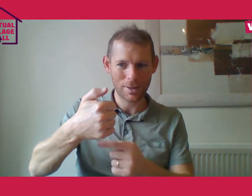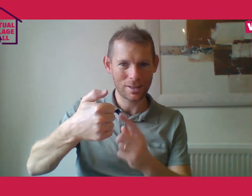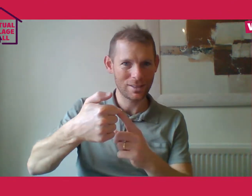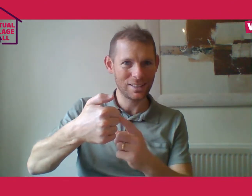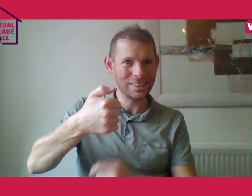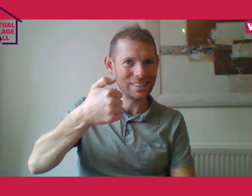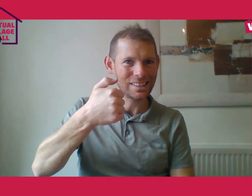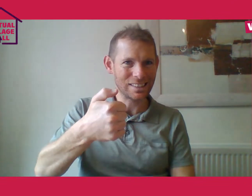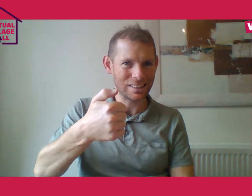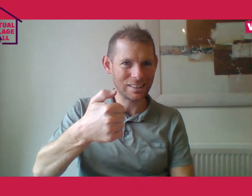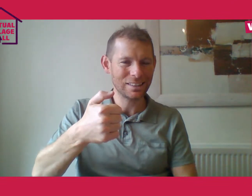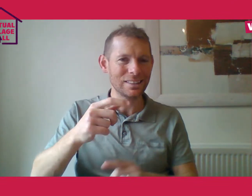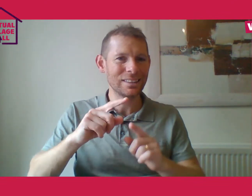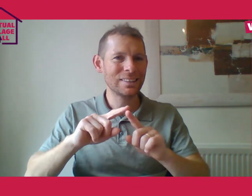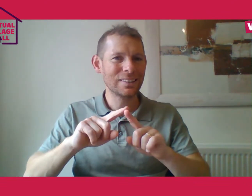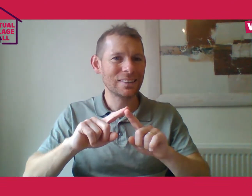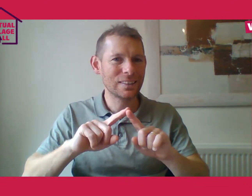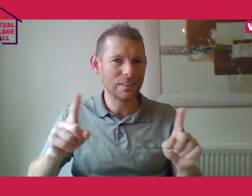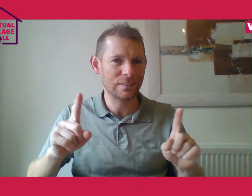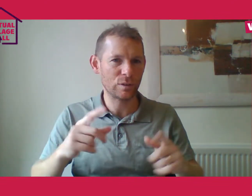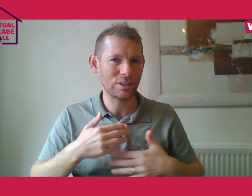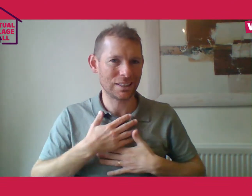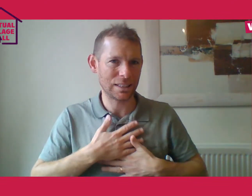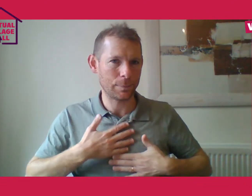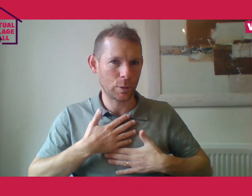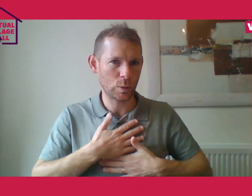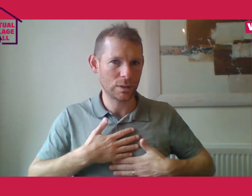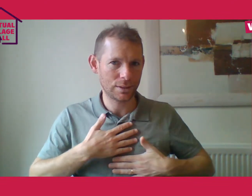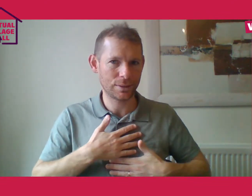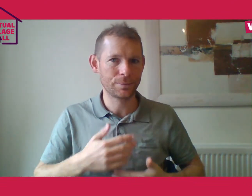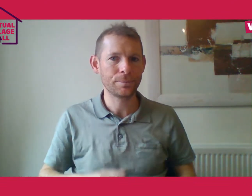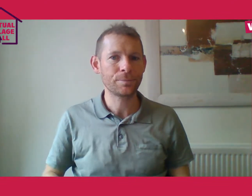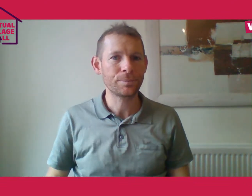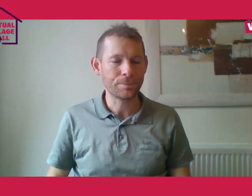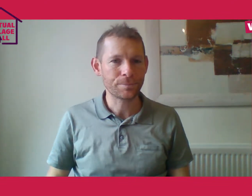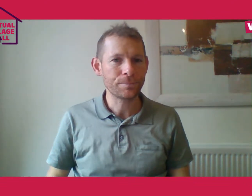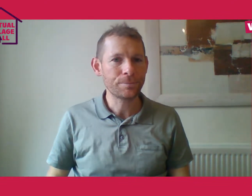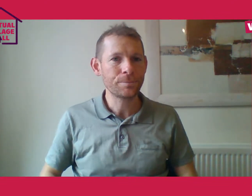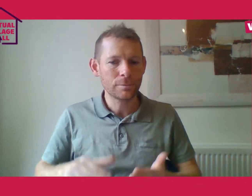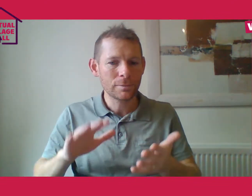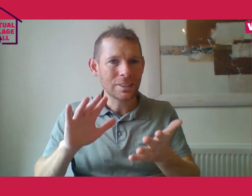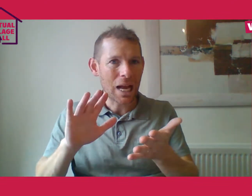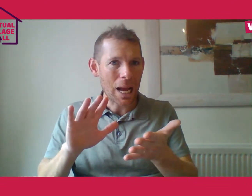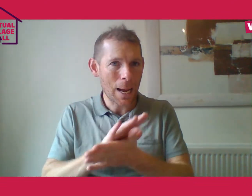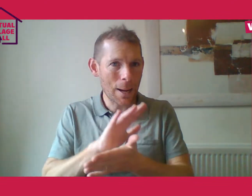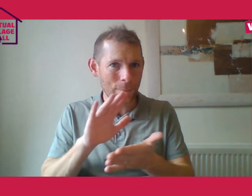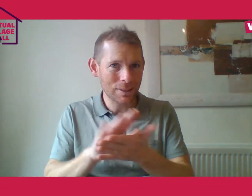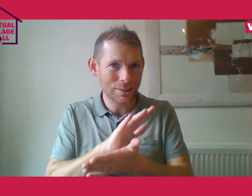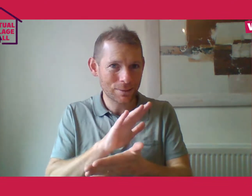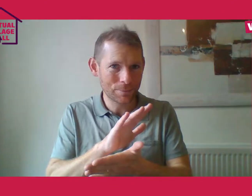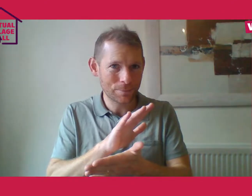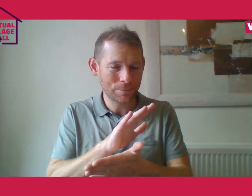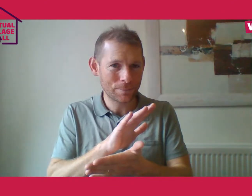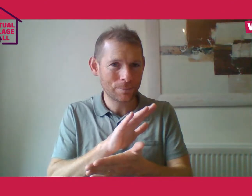So that's the number 6. Remember, we learned that earlier. So we've got 6 different emotions there. We had